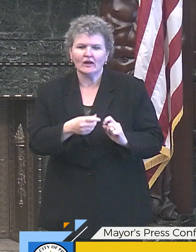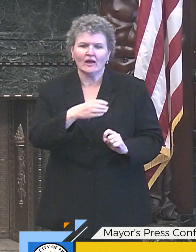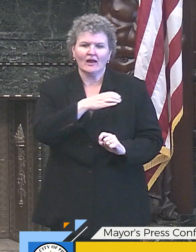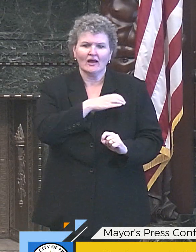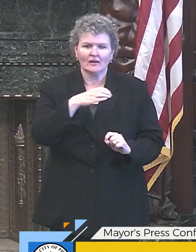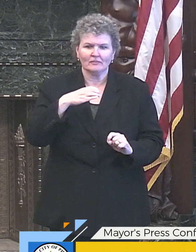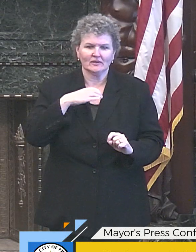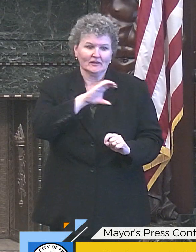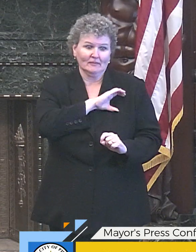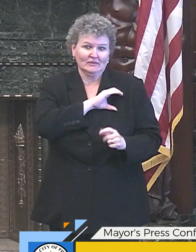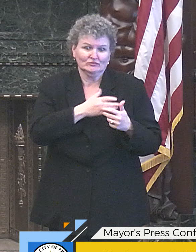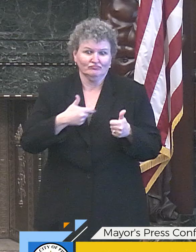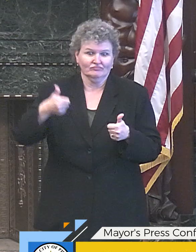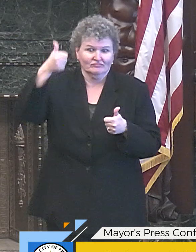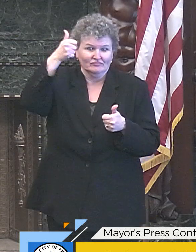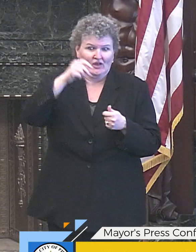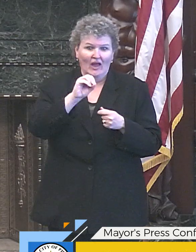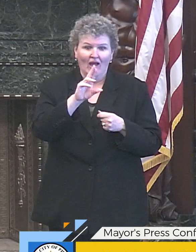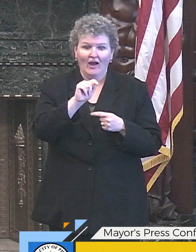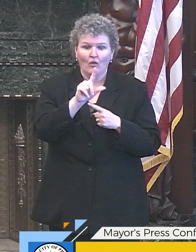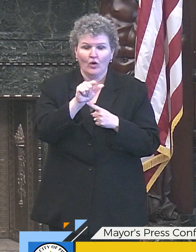to our officers.